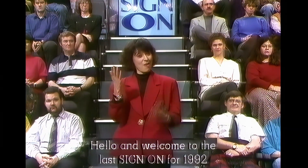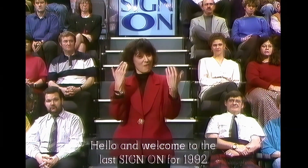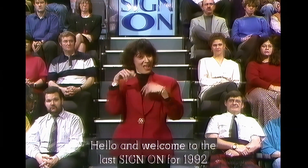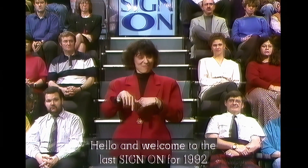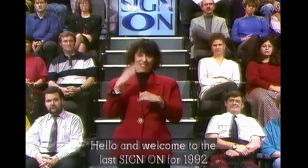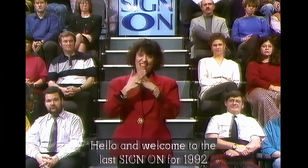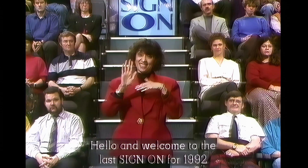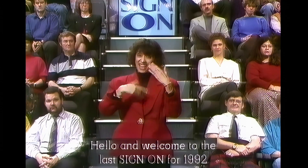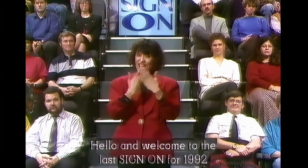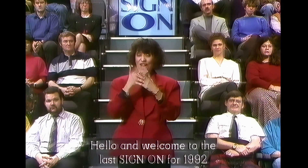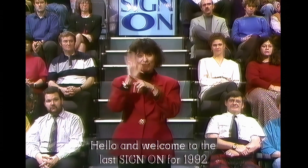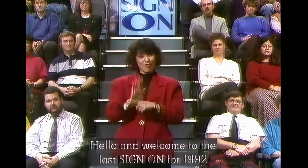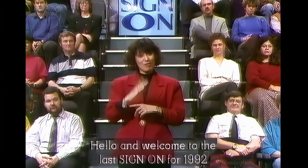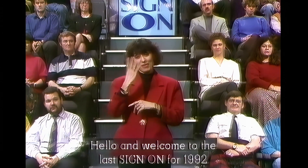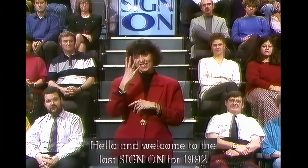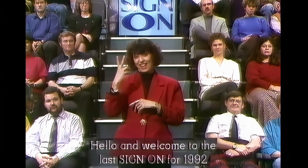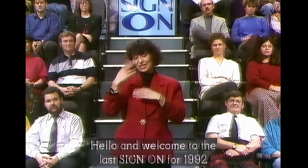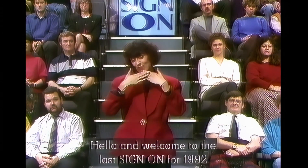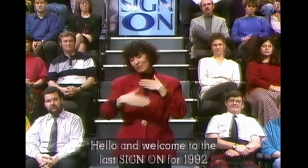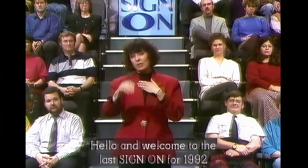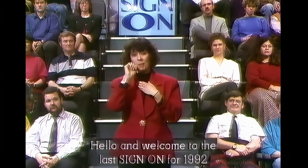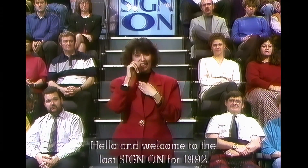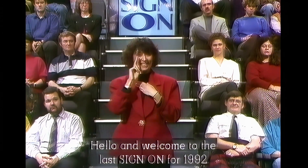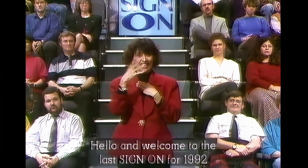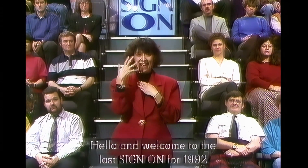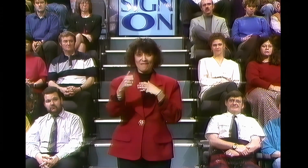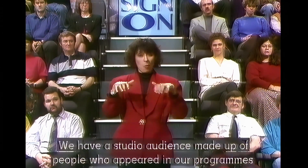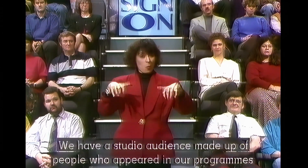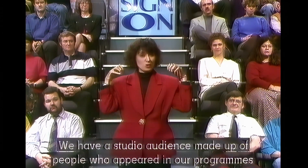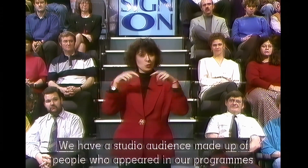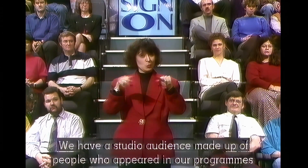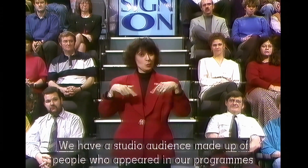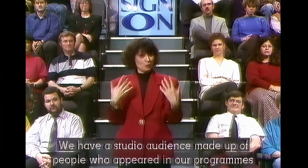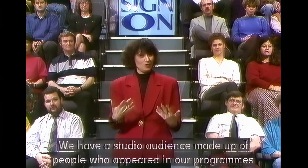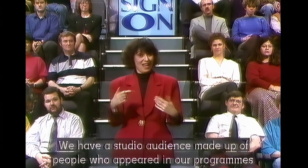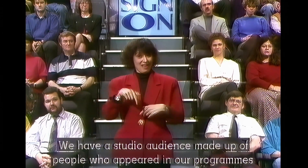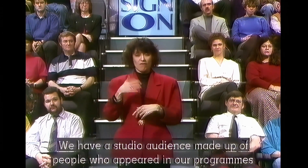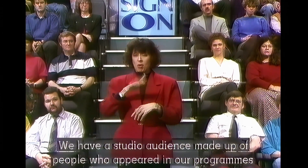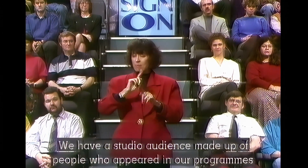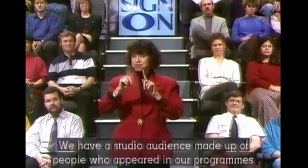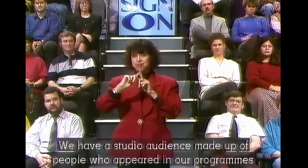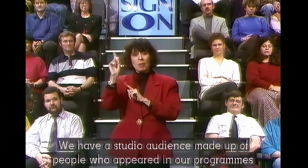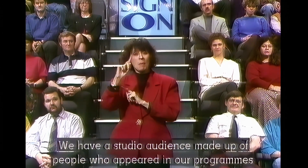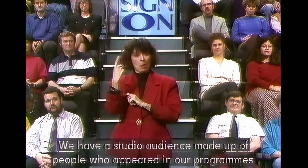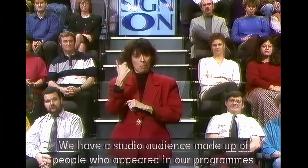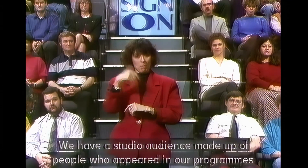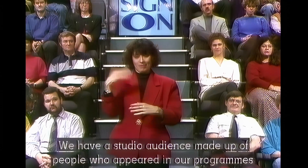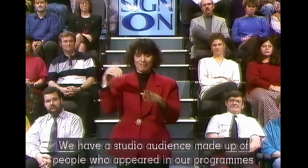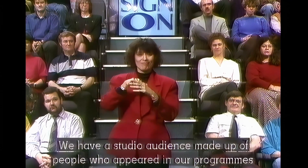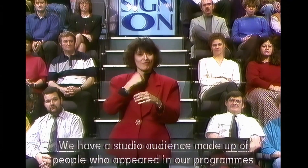Hello and welcome to the last sign-on programme for 1992. As you'll see, we have a studio audience today made up of some of the many people who have appeared